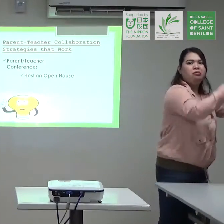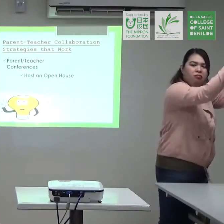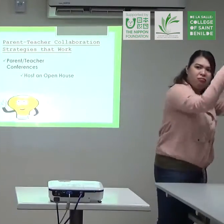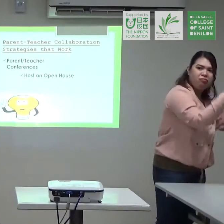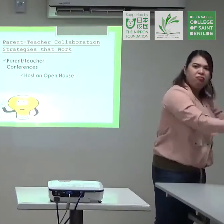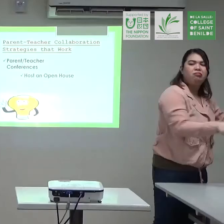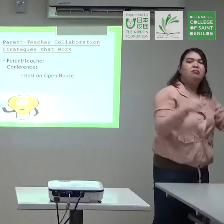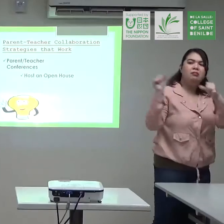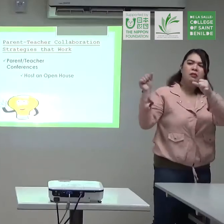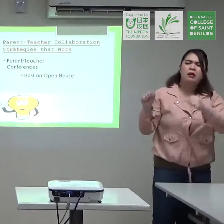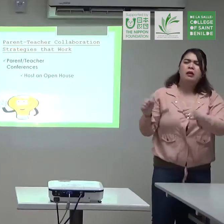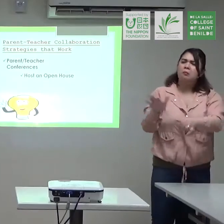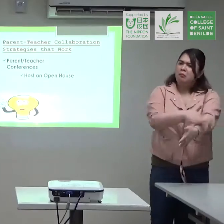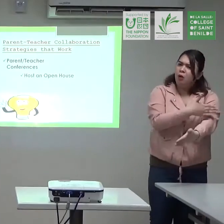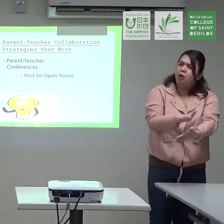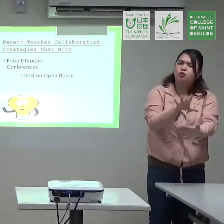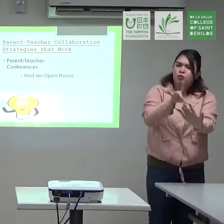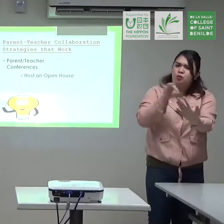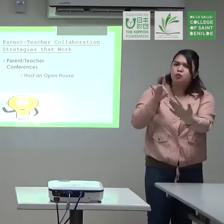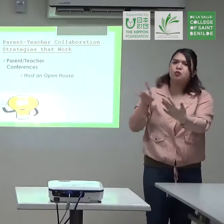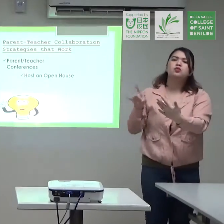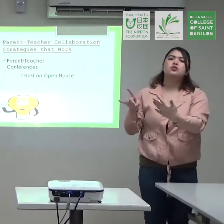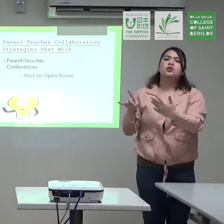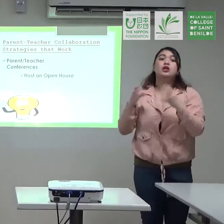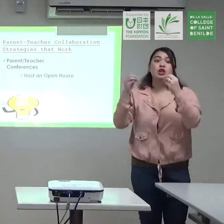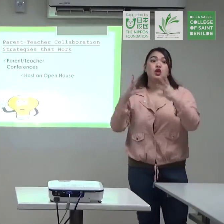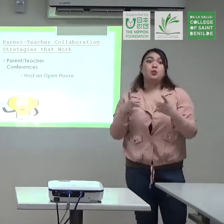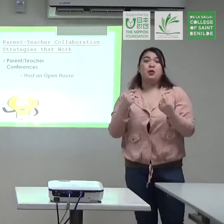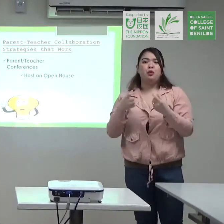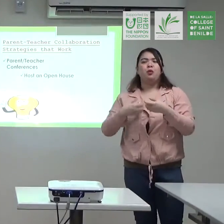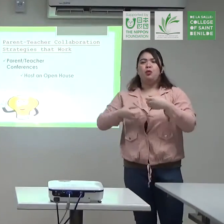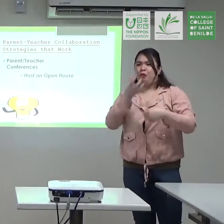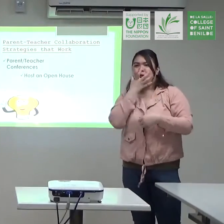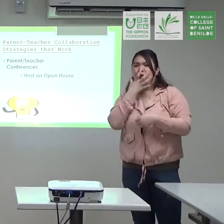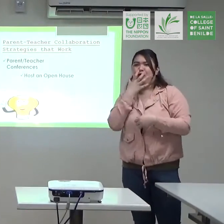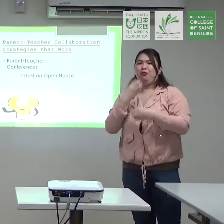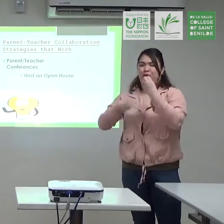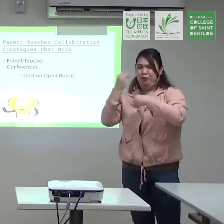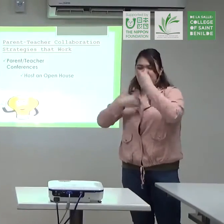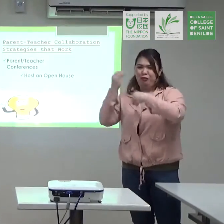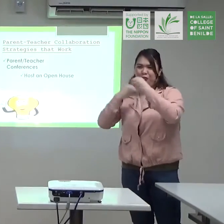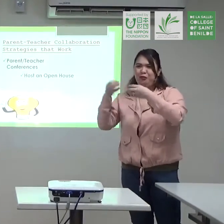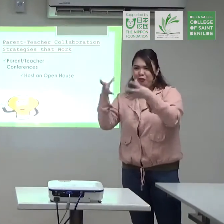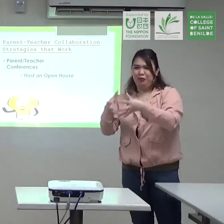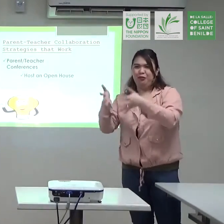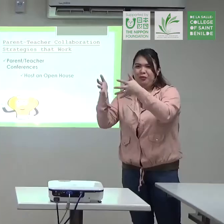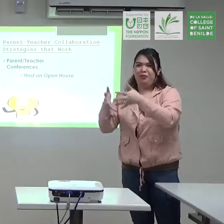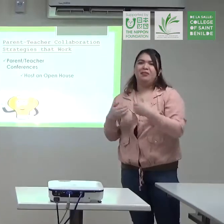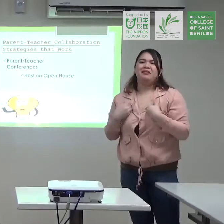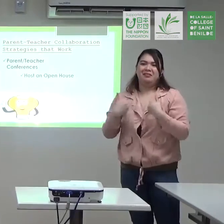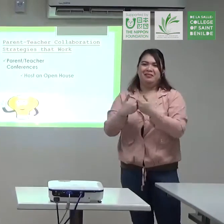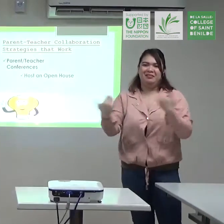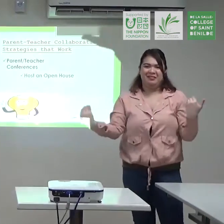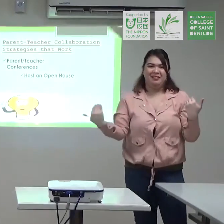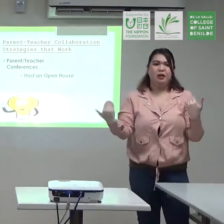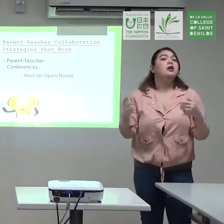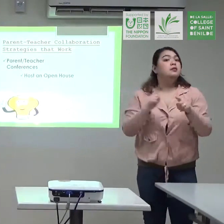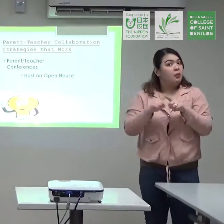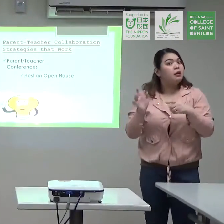music. Sila, ang teachers, nagpupunan sila lang kumakain. But the process is